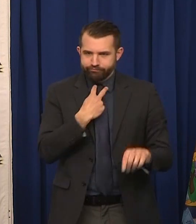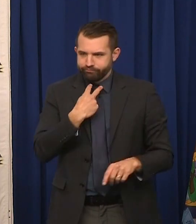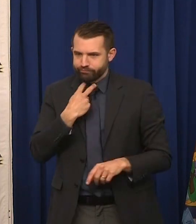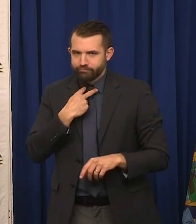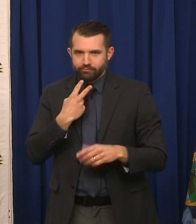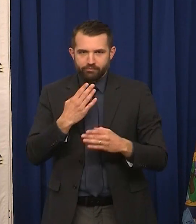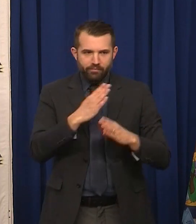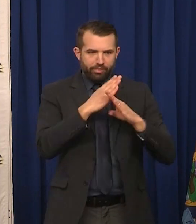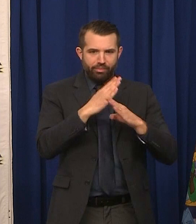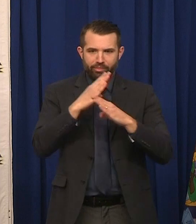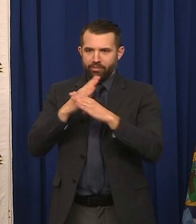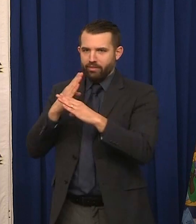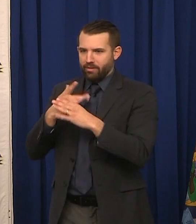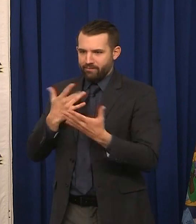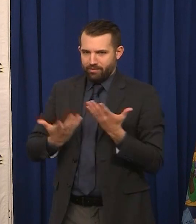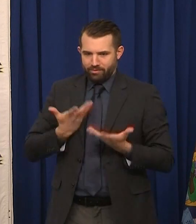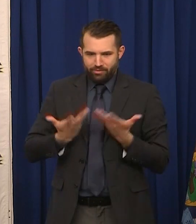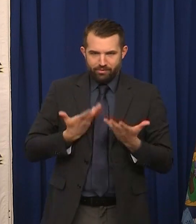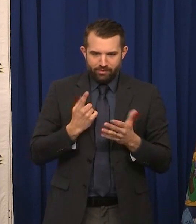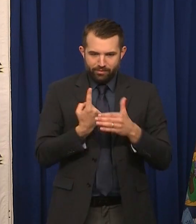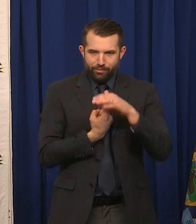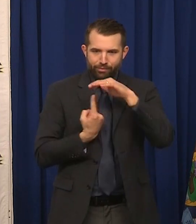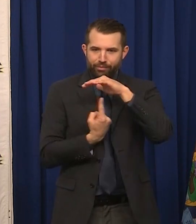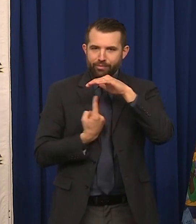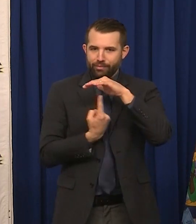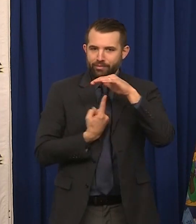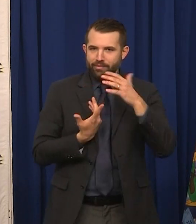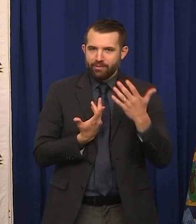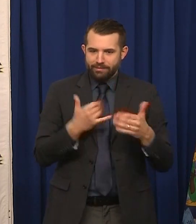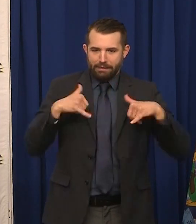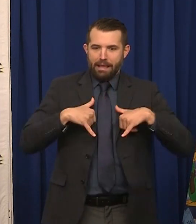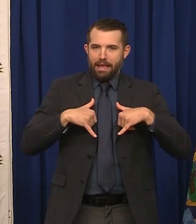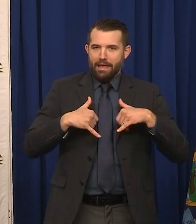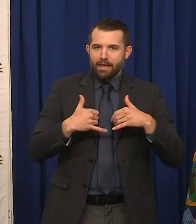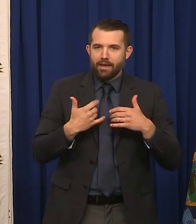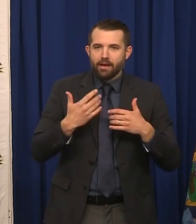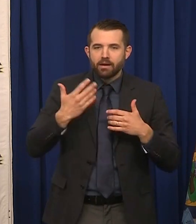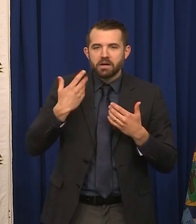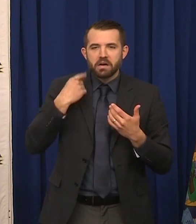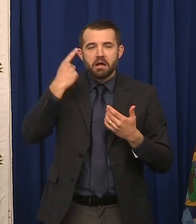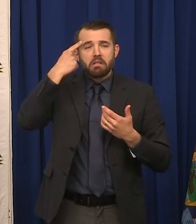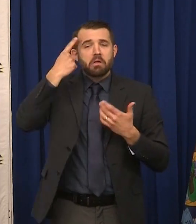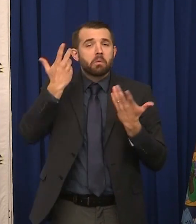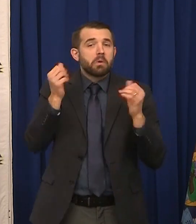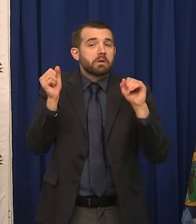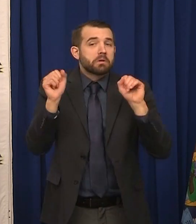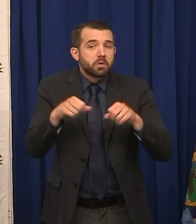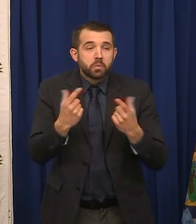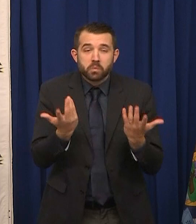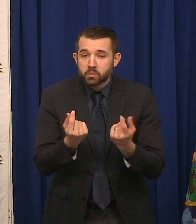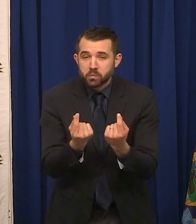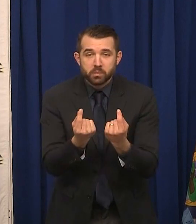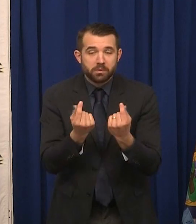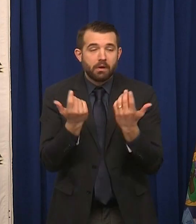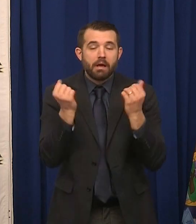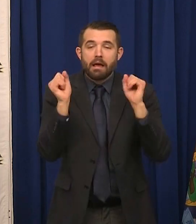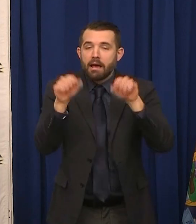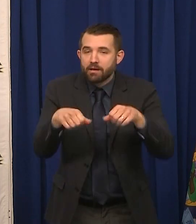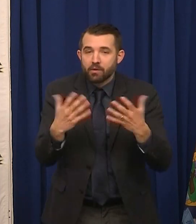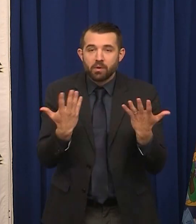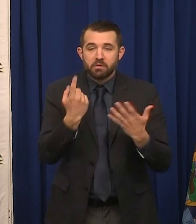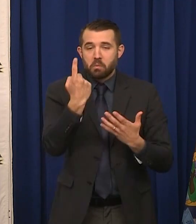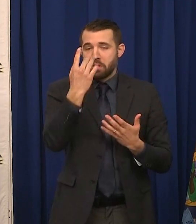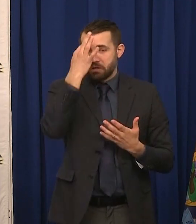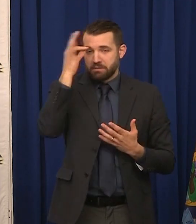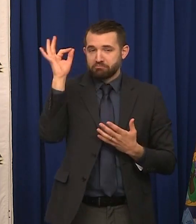But there are things that you can do to settle that. I ask everyone to look around them and ask